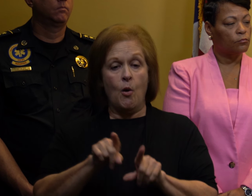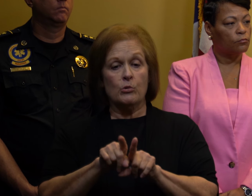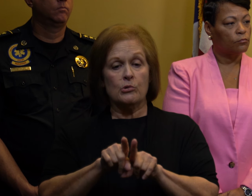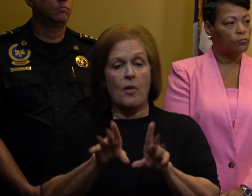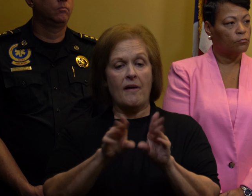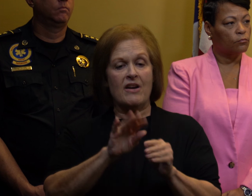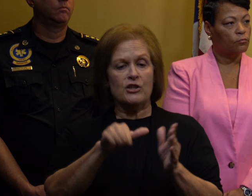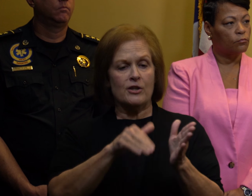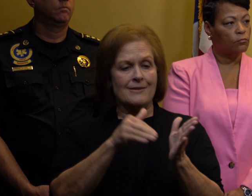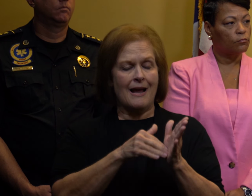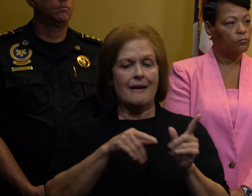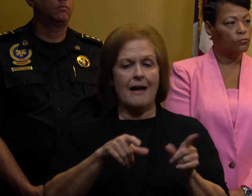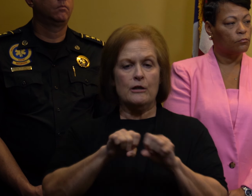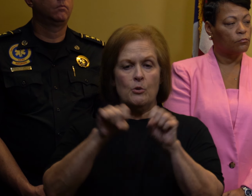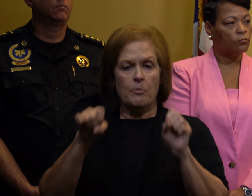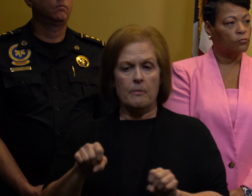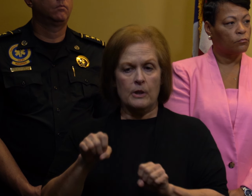Center, Superdome,